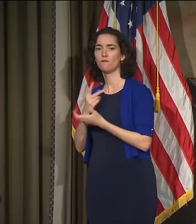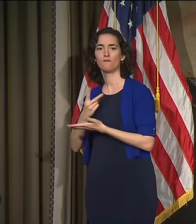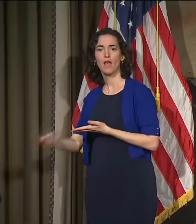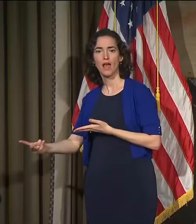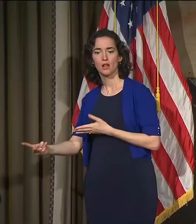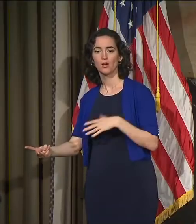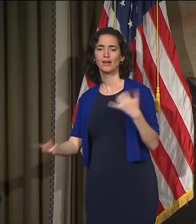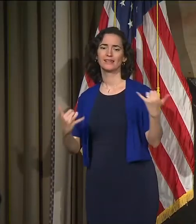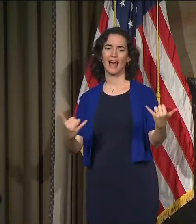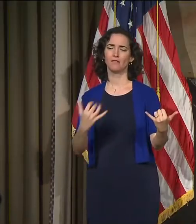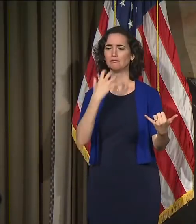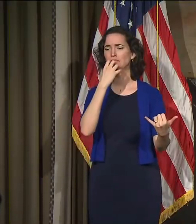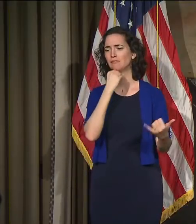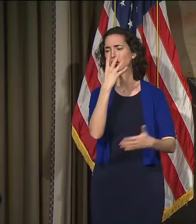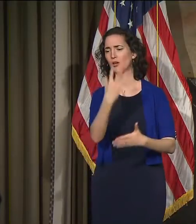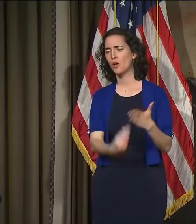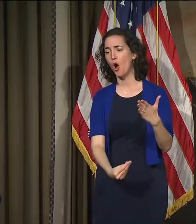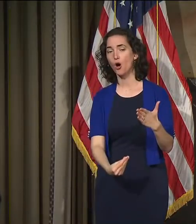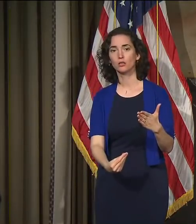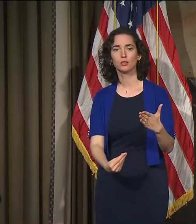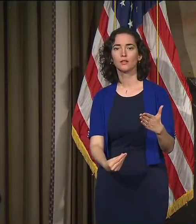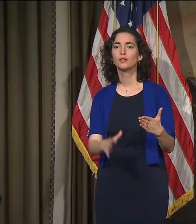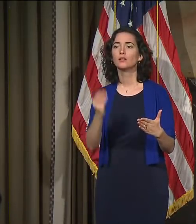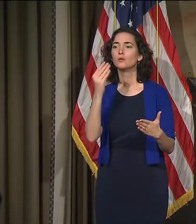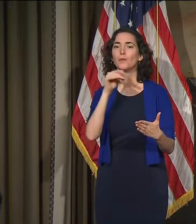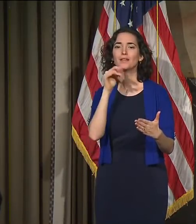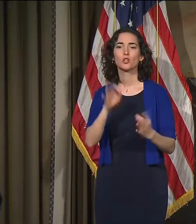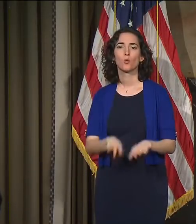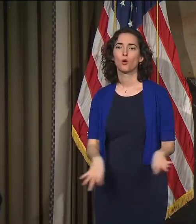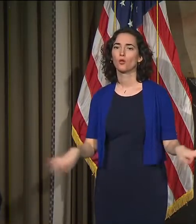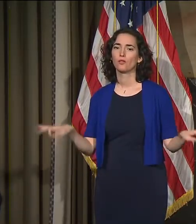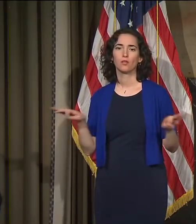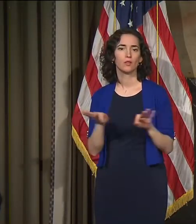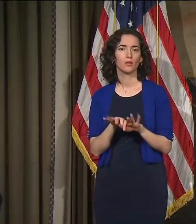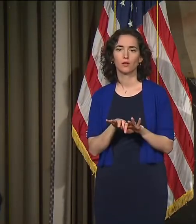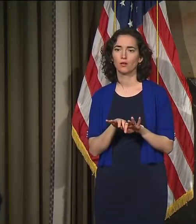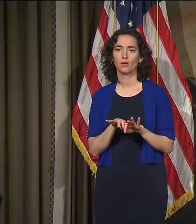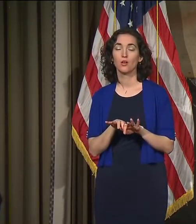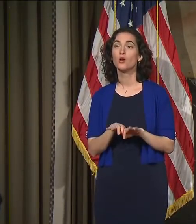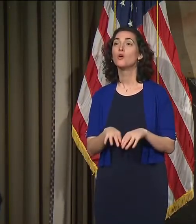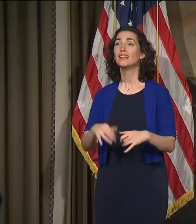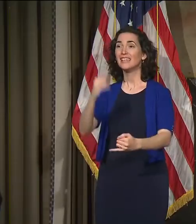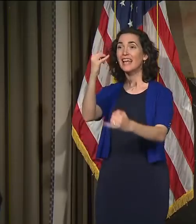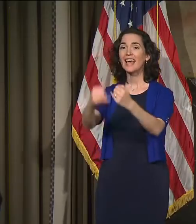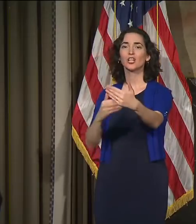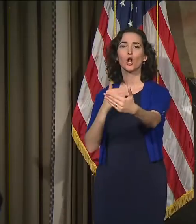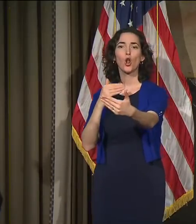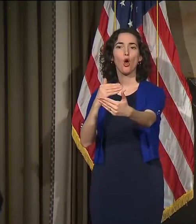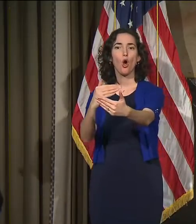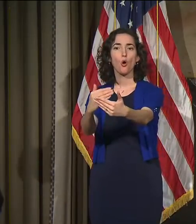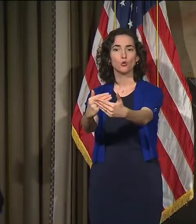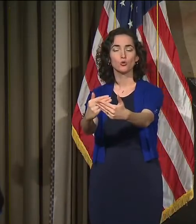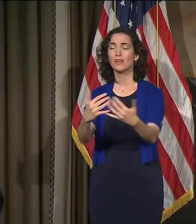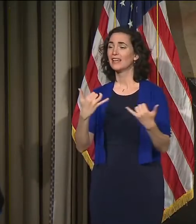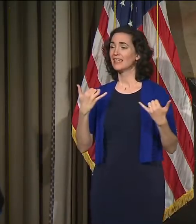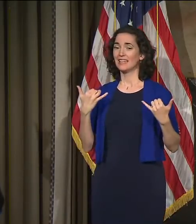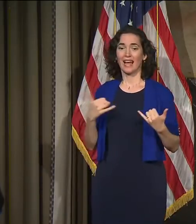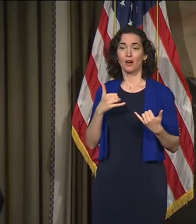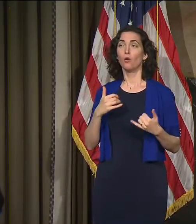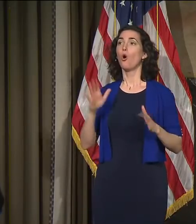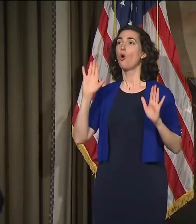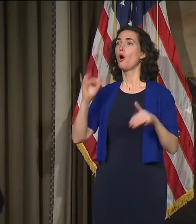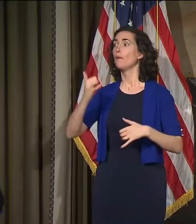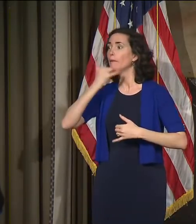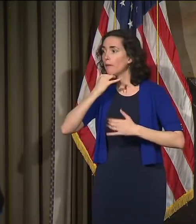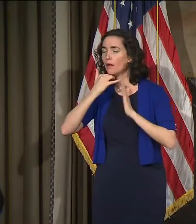So we're too close to the finish line to make unnecessary mistakes now, mistakes that are permanent and cannot be